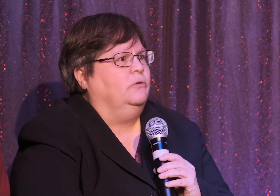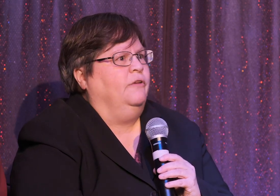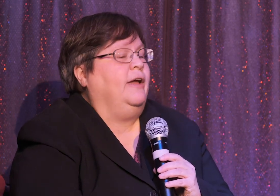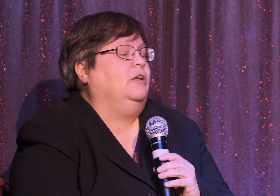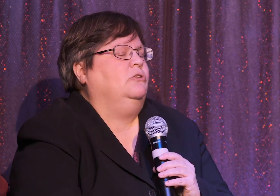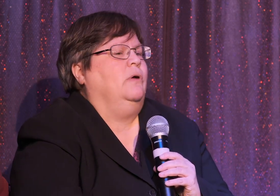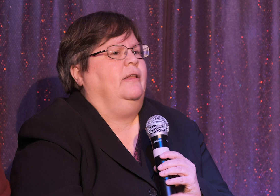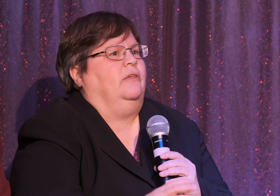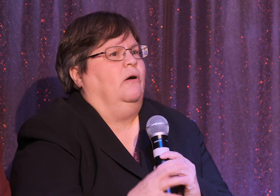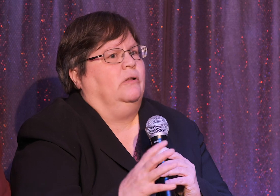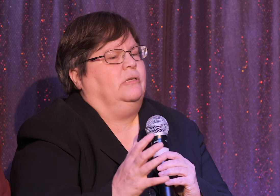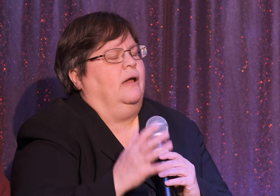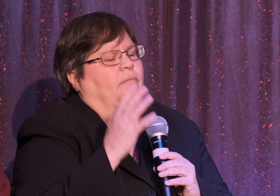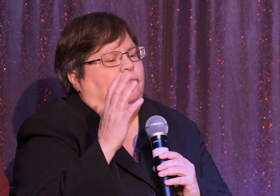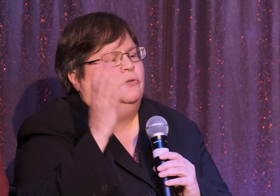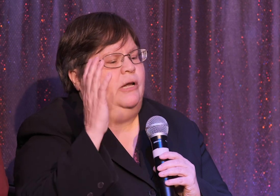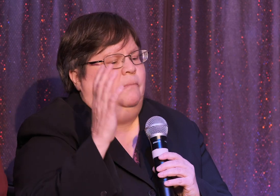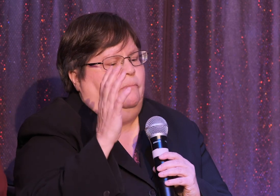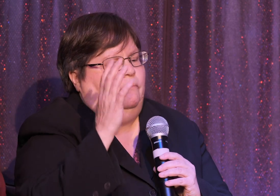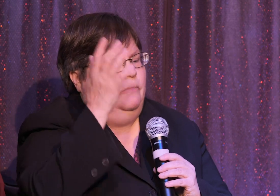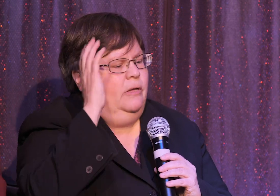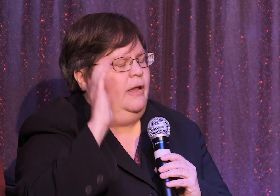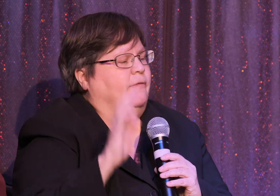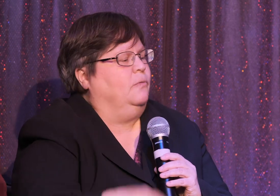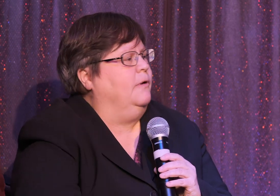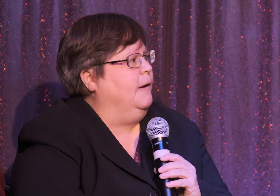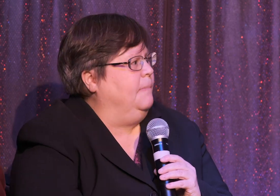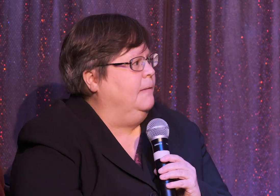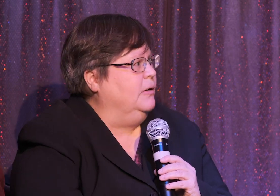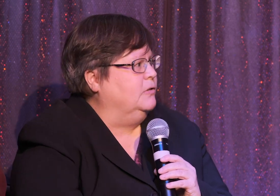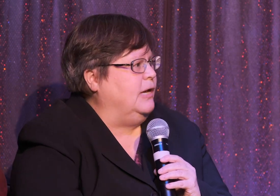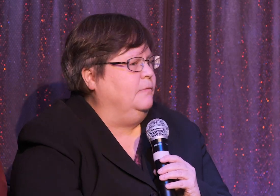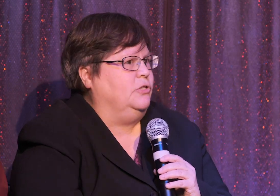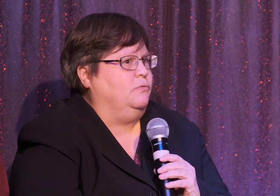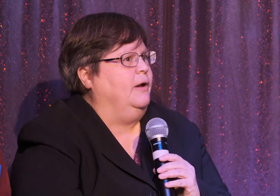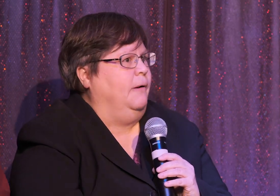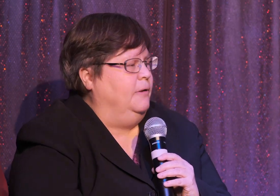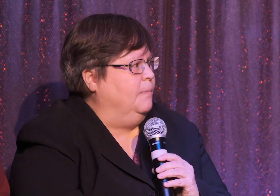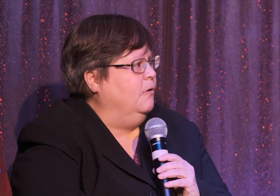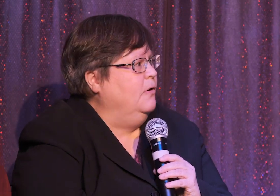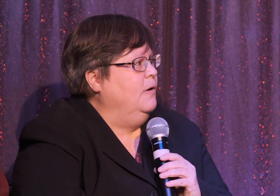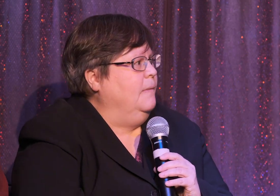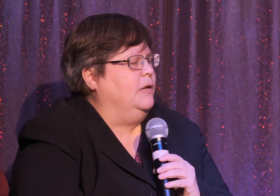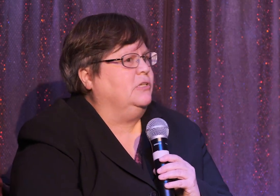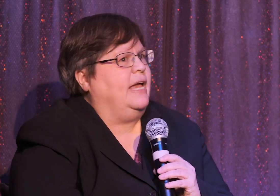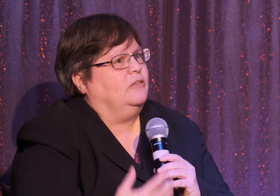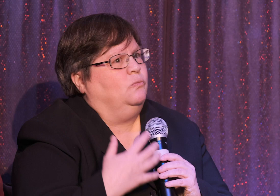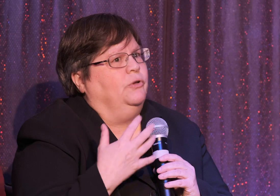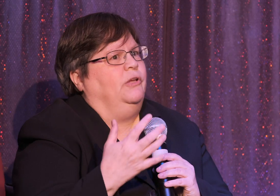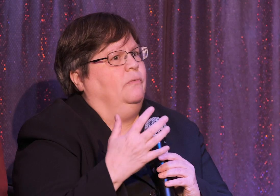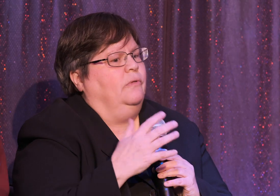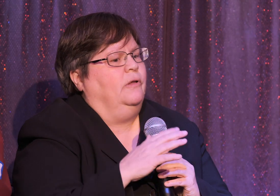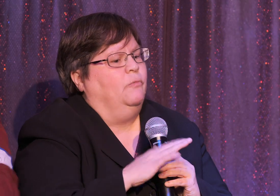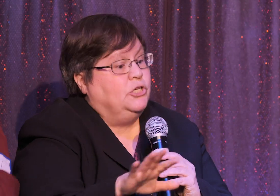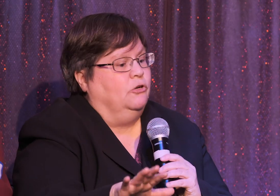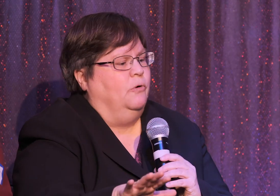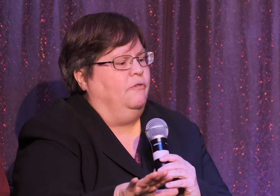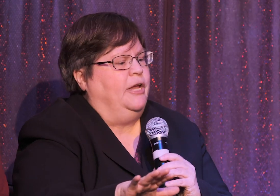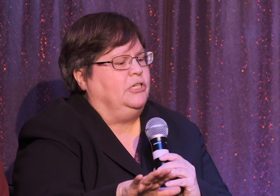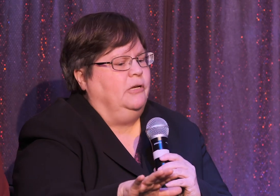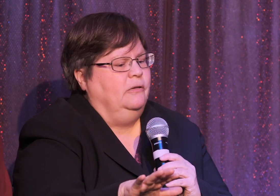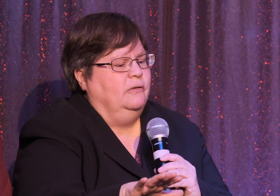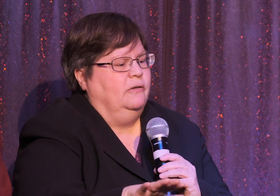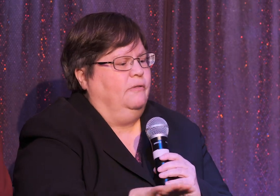to be told. If I could do anything all time, full time, and not have to worry about paying bills, I would just write about people. Mm-hmm. Because that's really the